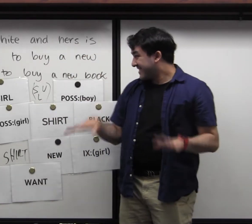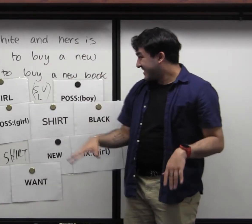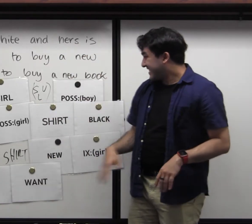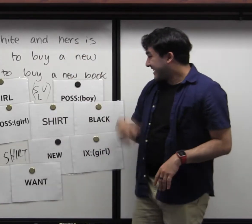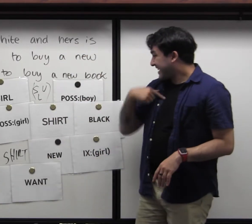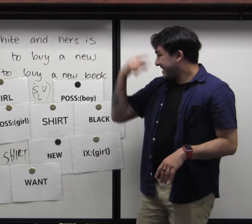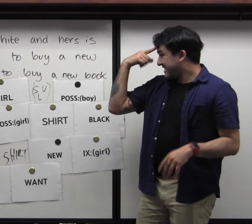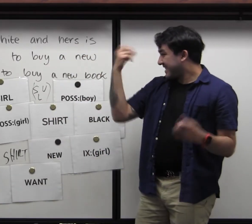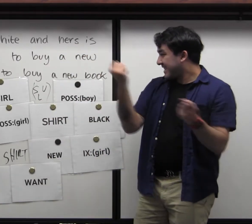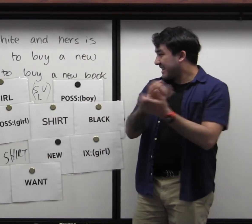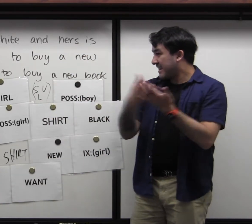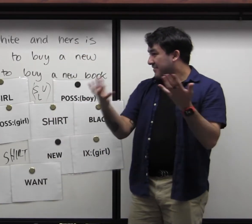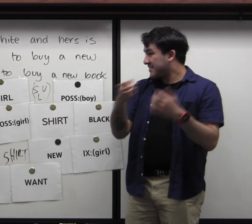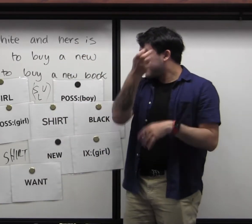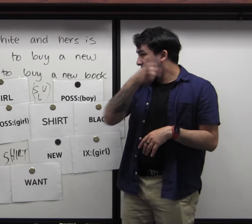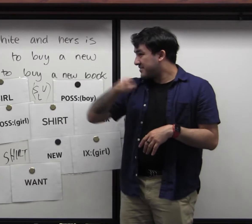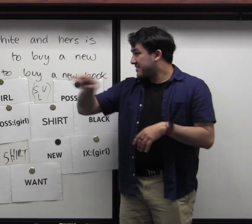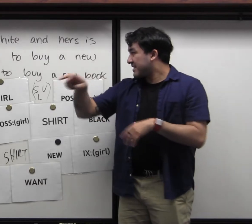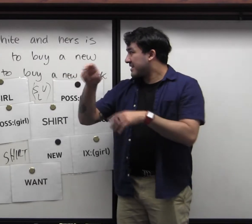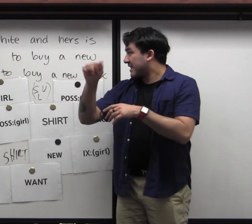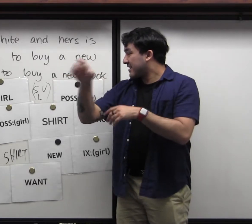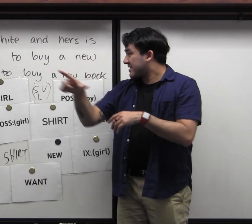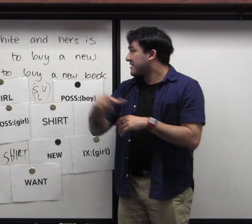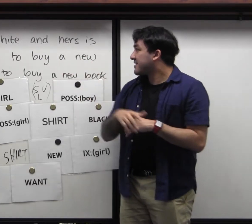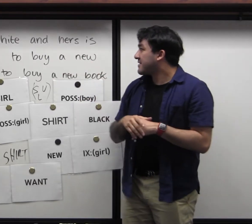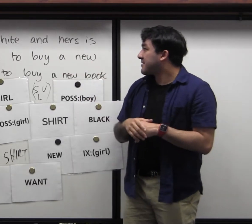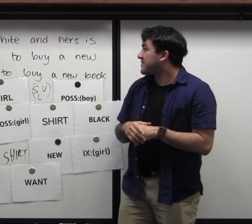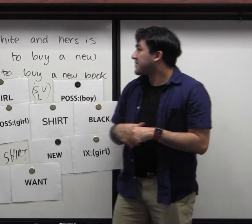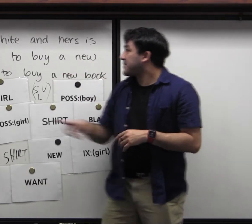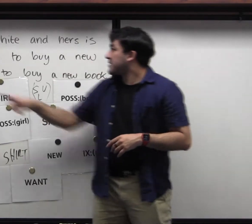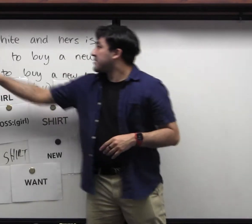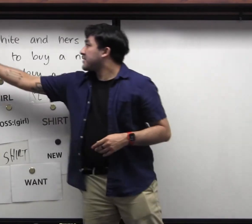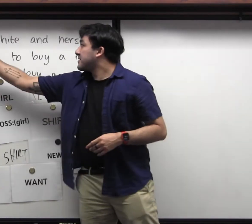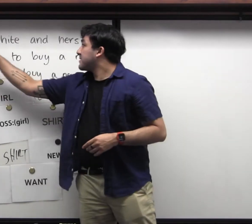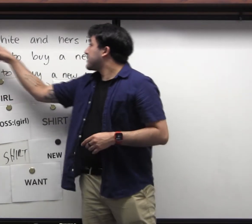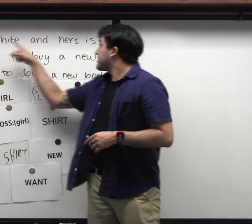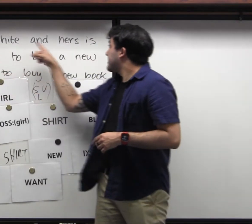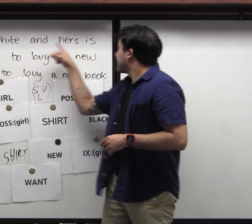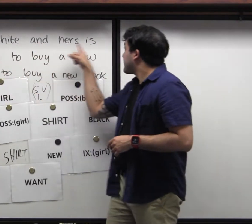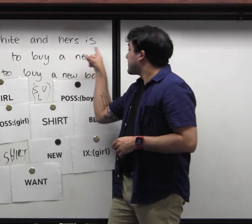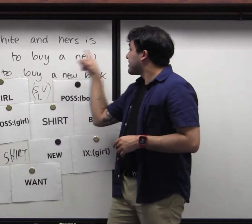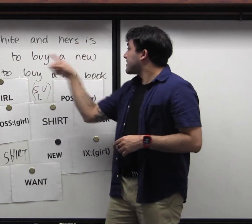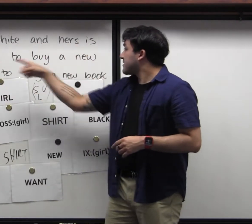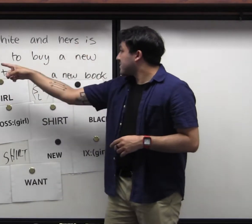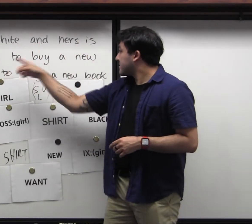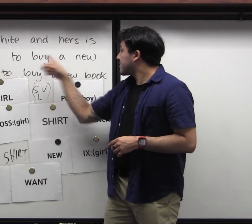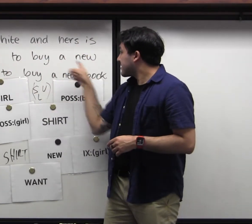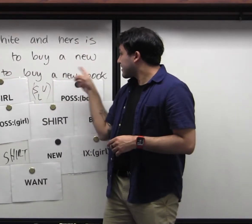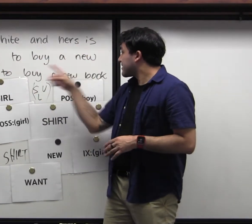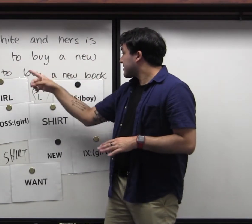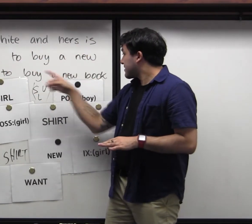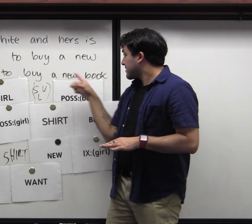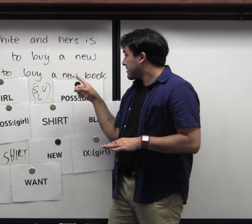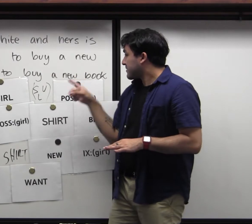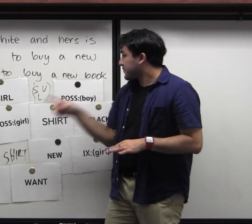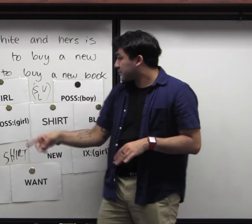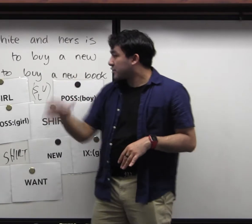a lot going on in here, but this is everything. Everything translated into ASL. So we have his shirt is white, her shirt is black. He's going to buy a